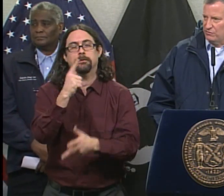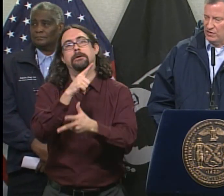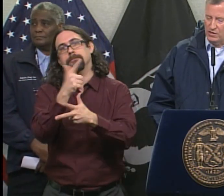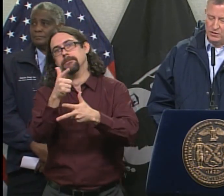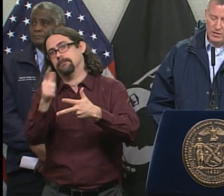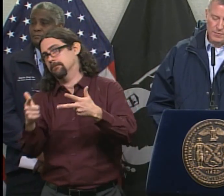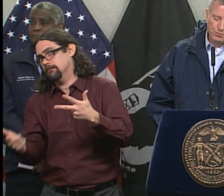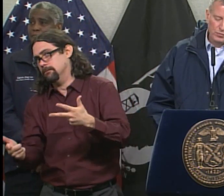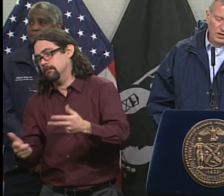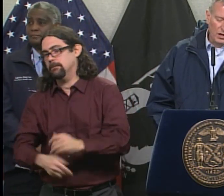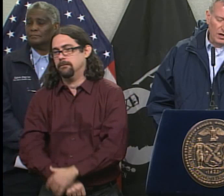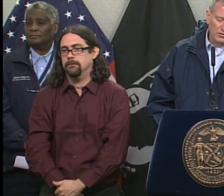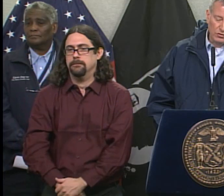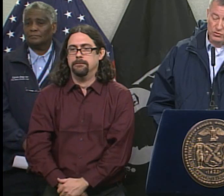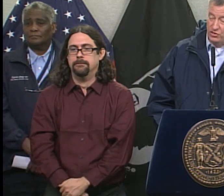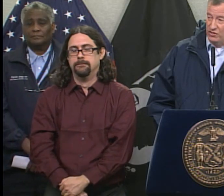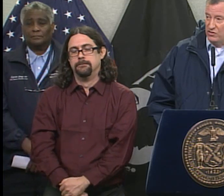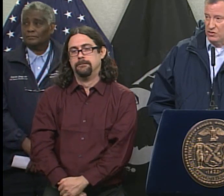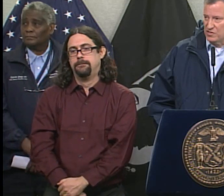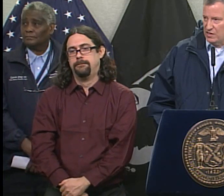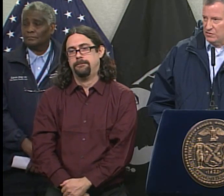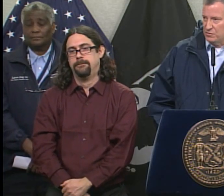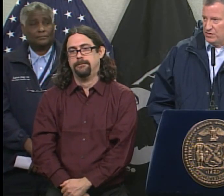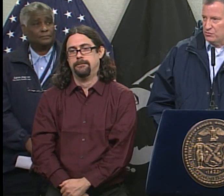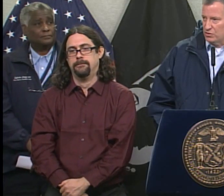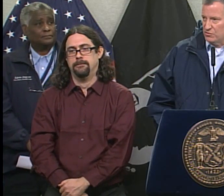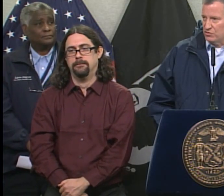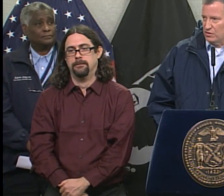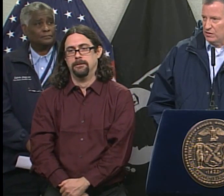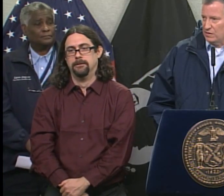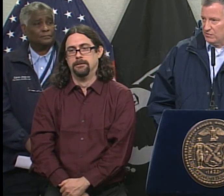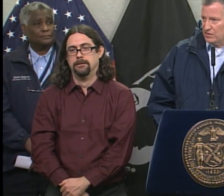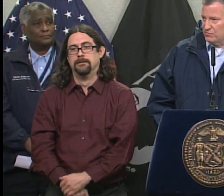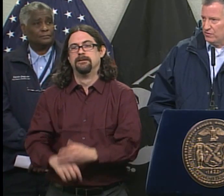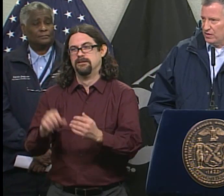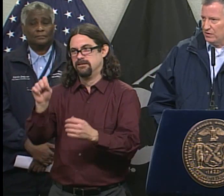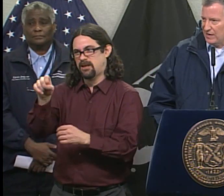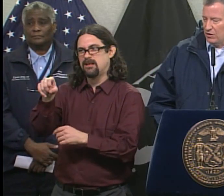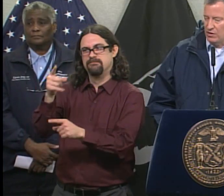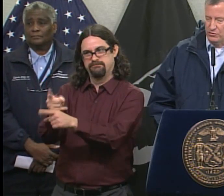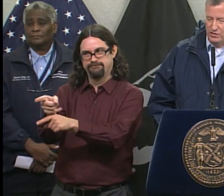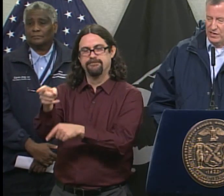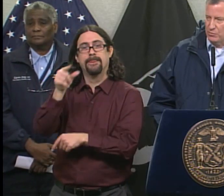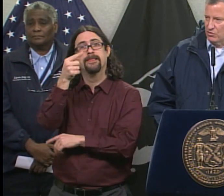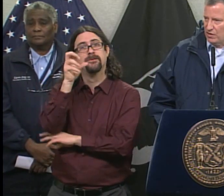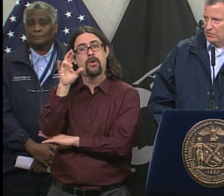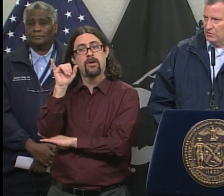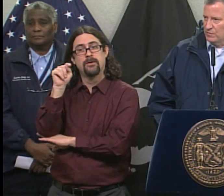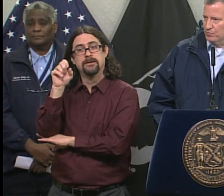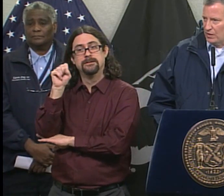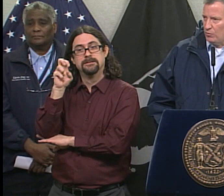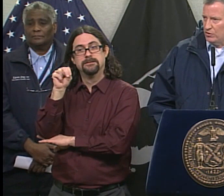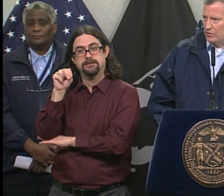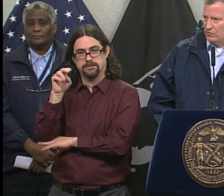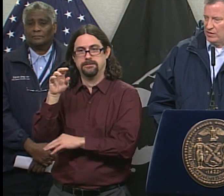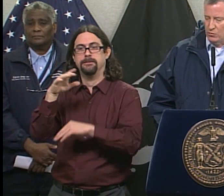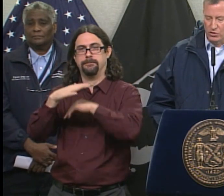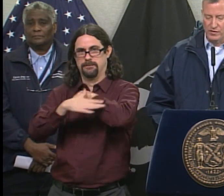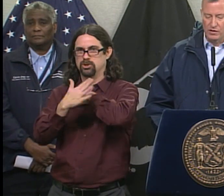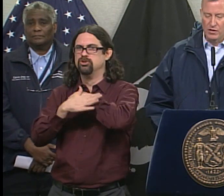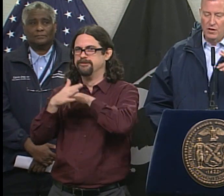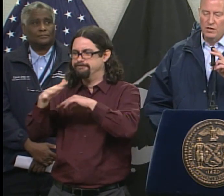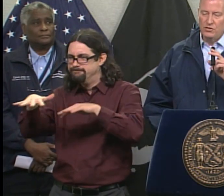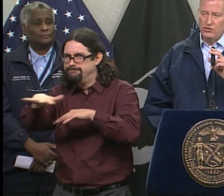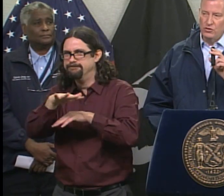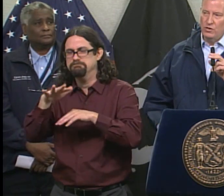so far. So certainly in terms of Garrison Beach, we're going to be showing a lot of attention there now as the day progresses, and we know we have a lot of work